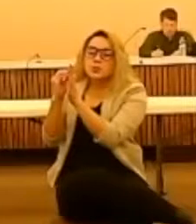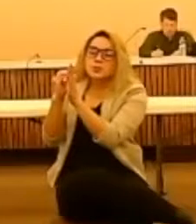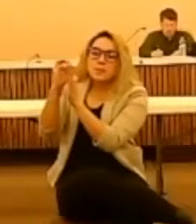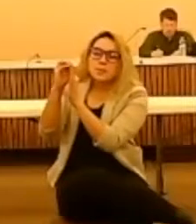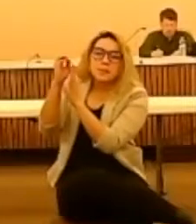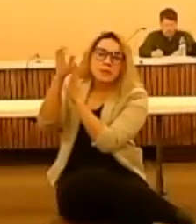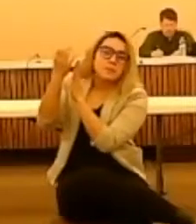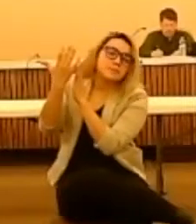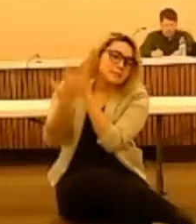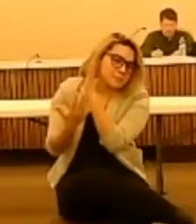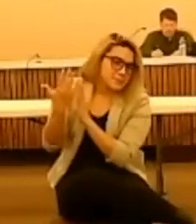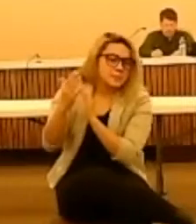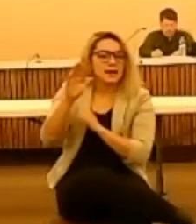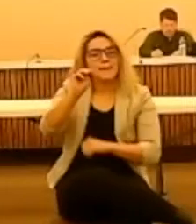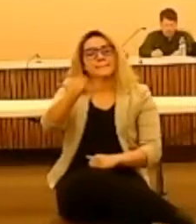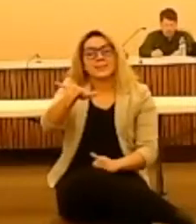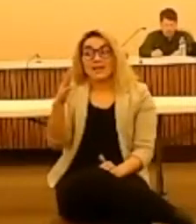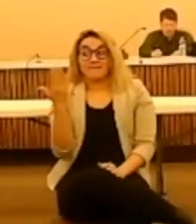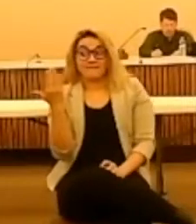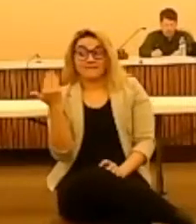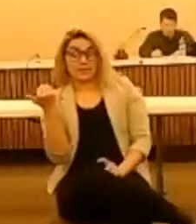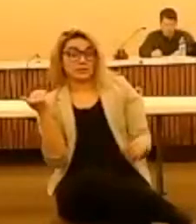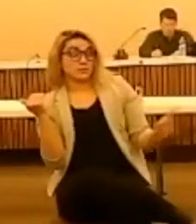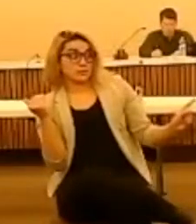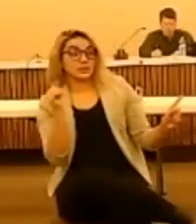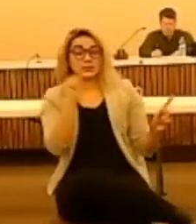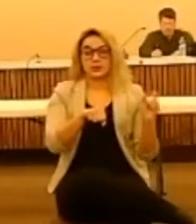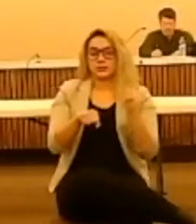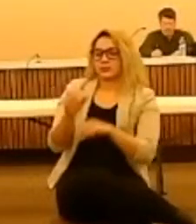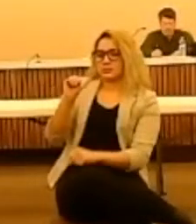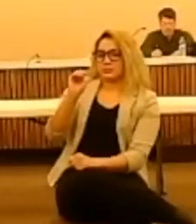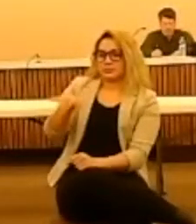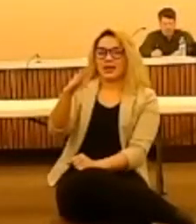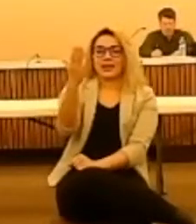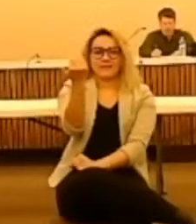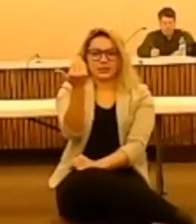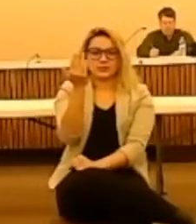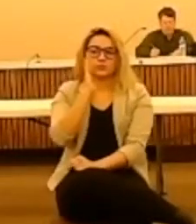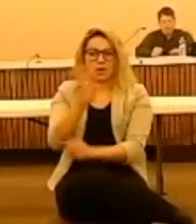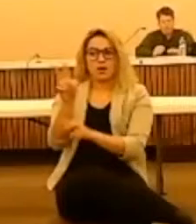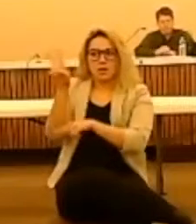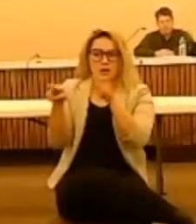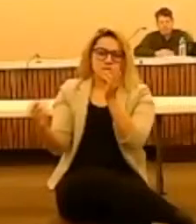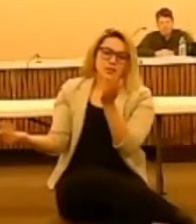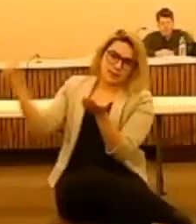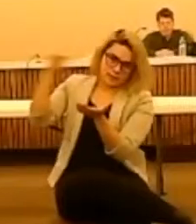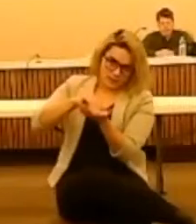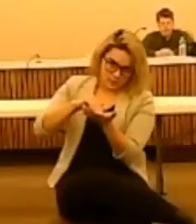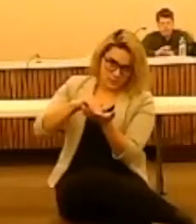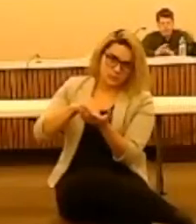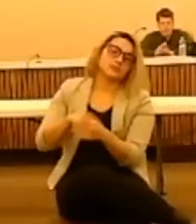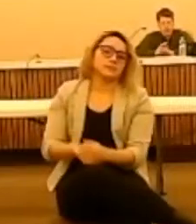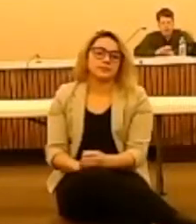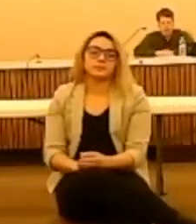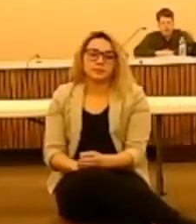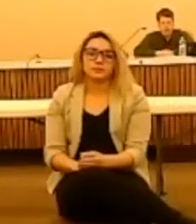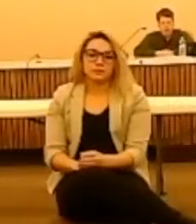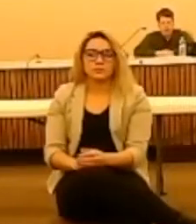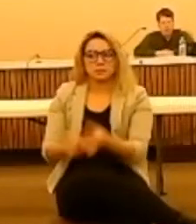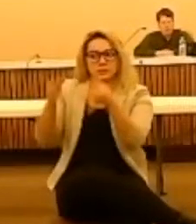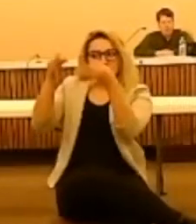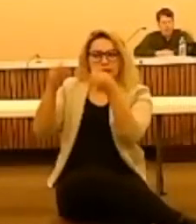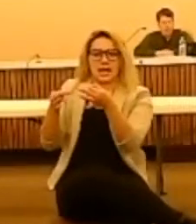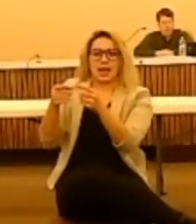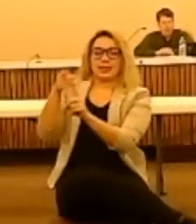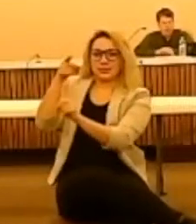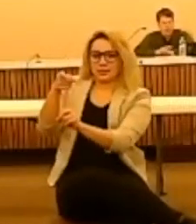15th. Sure, May 15th. May 15th. So we will re-inspect on May 15th and Determine from there.